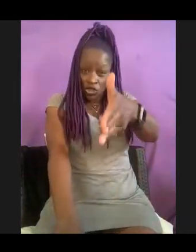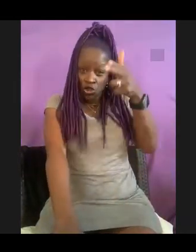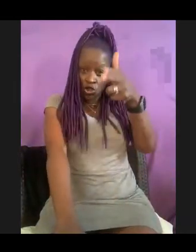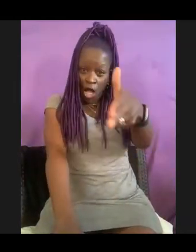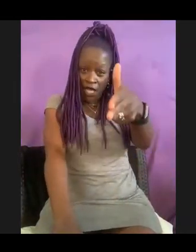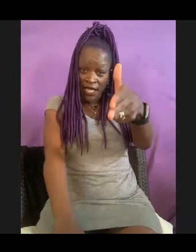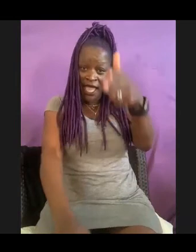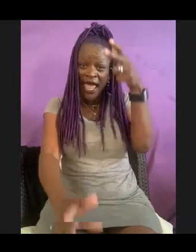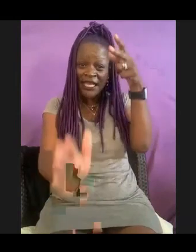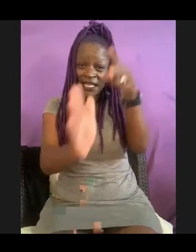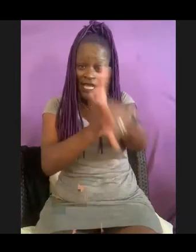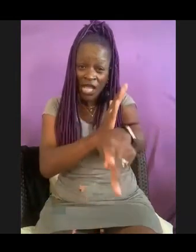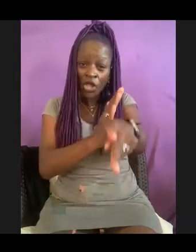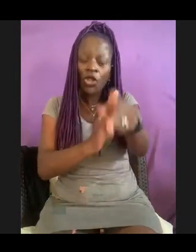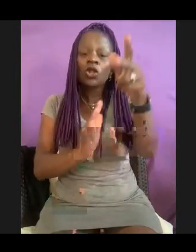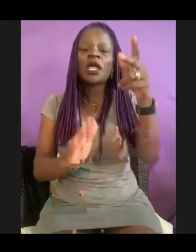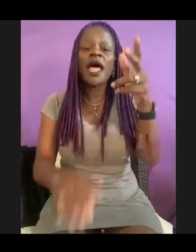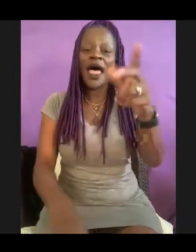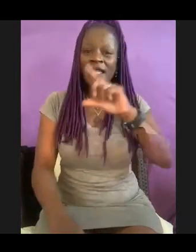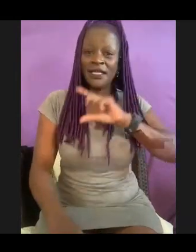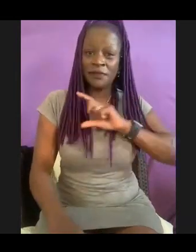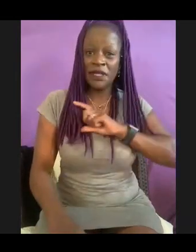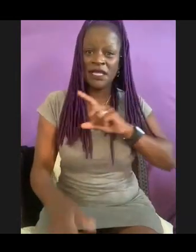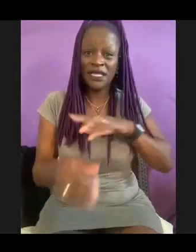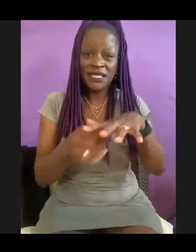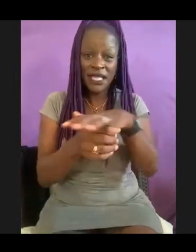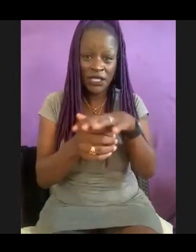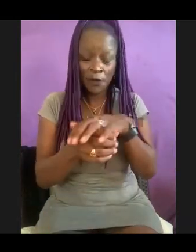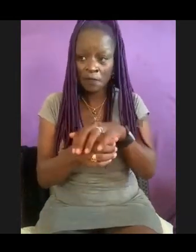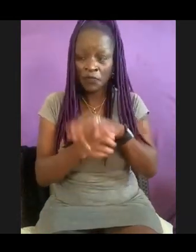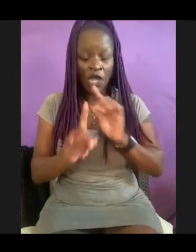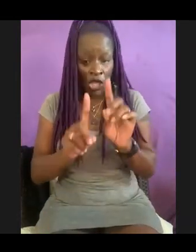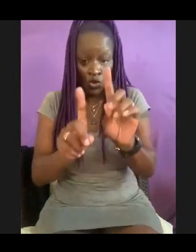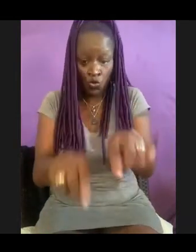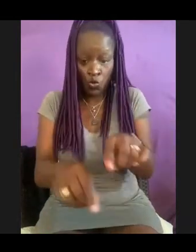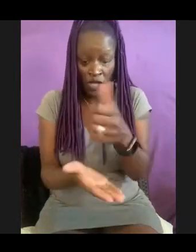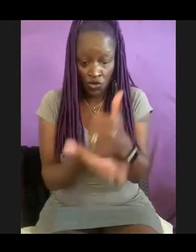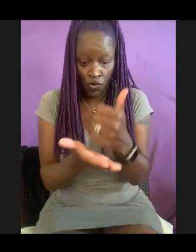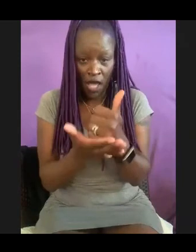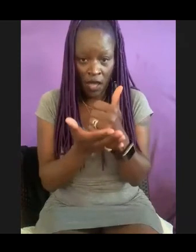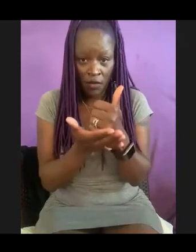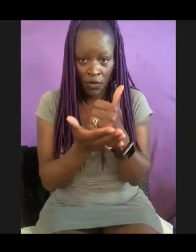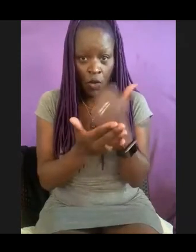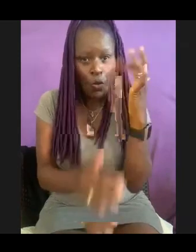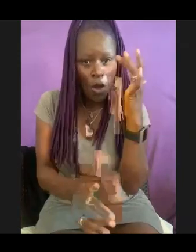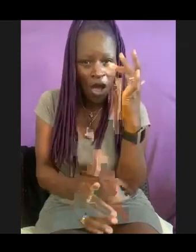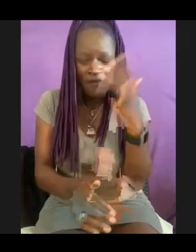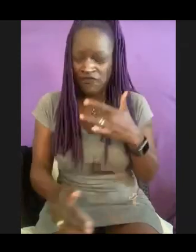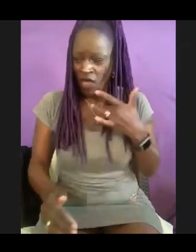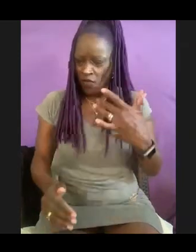station when he went for help because he believed his home was being robbed.